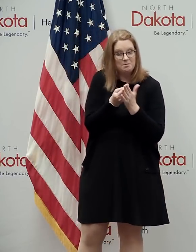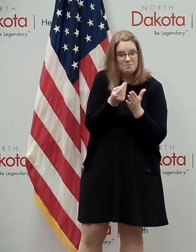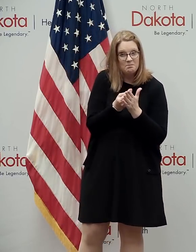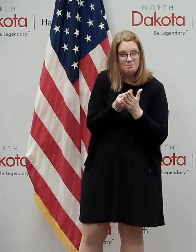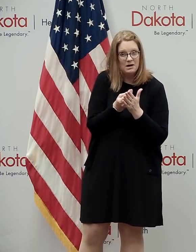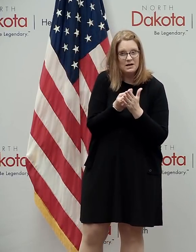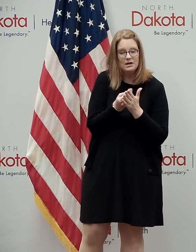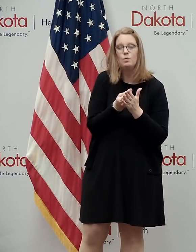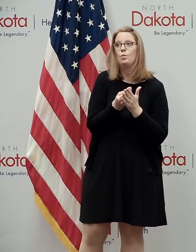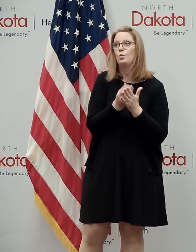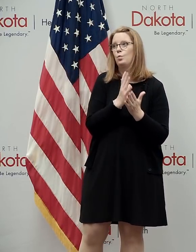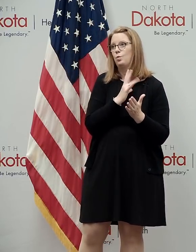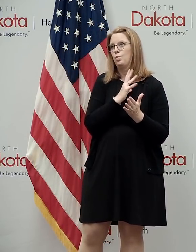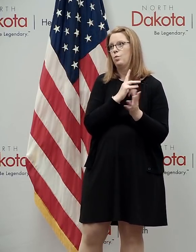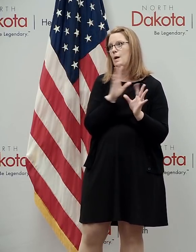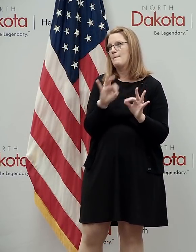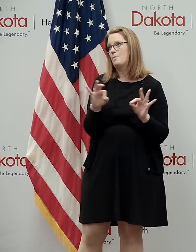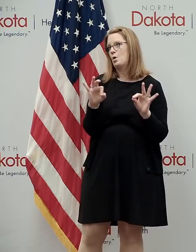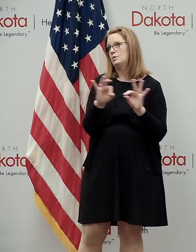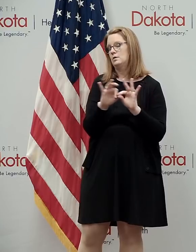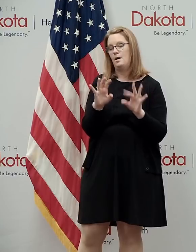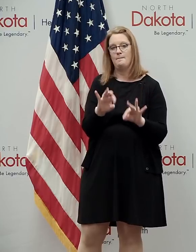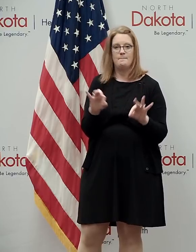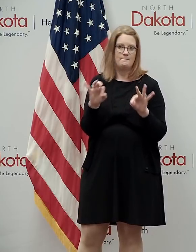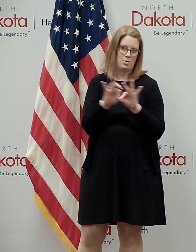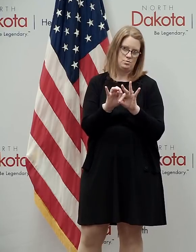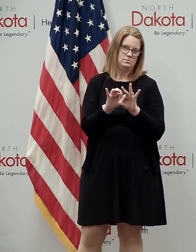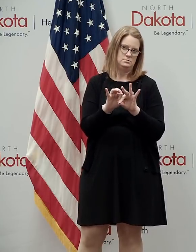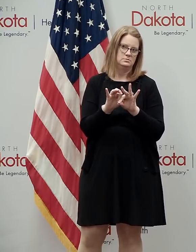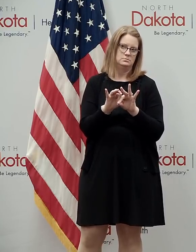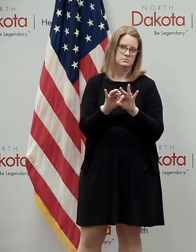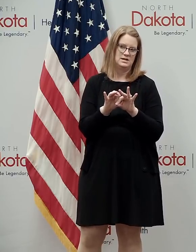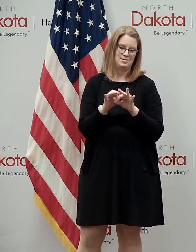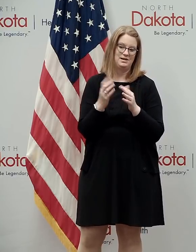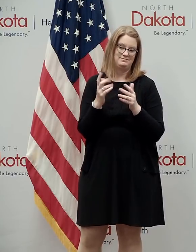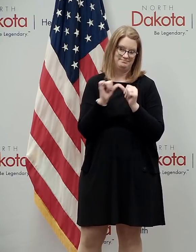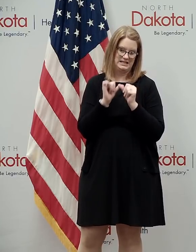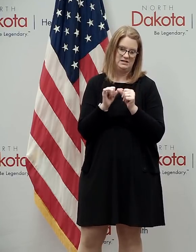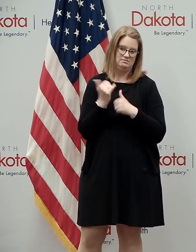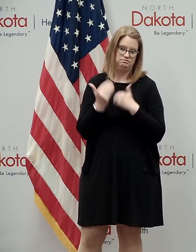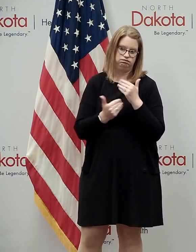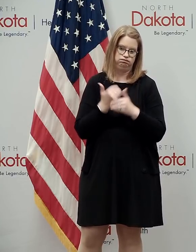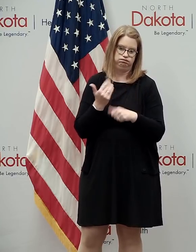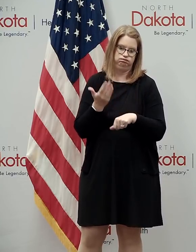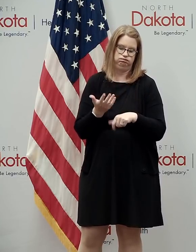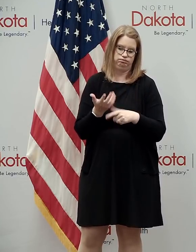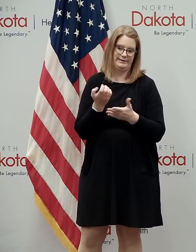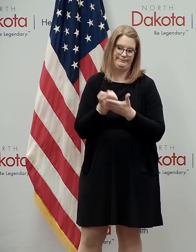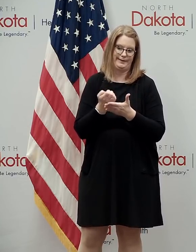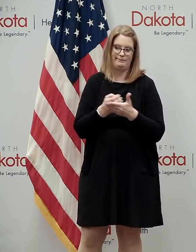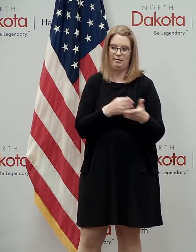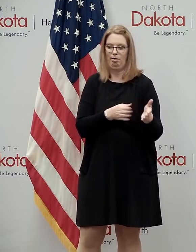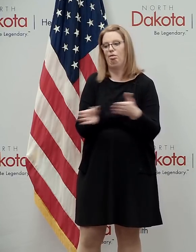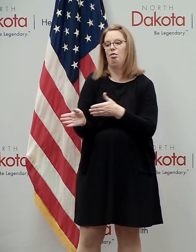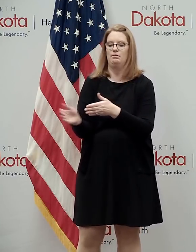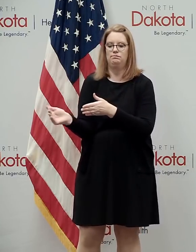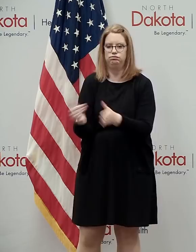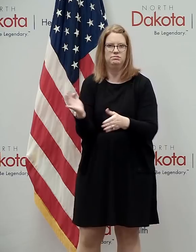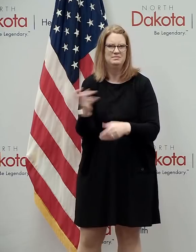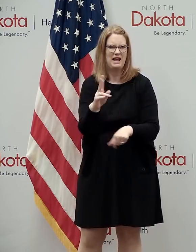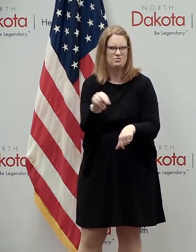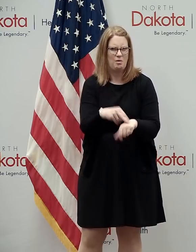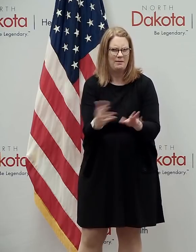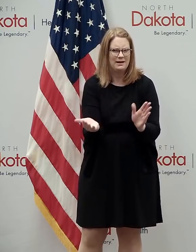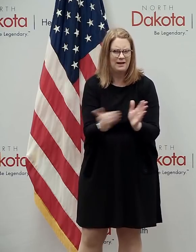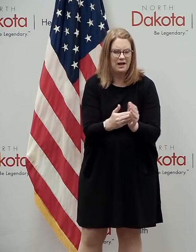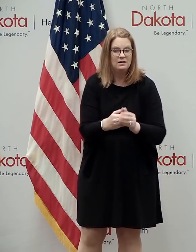our COVID-19 response and recovery efforts, and I do know that one of the things that, whether you're a business or whether you're in